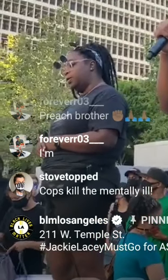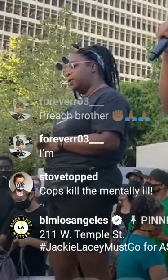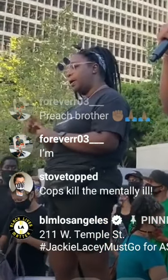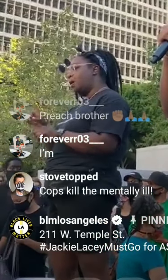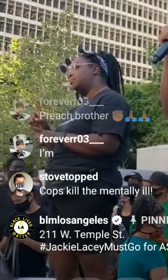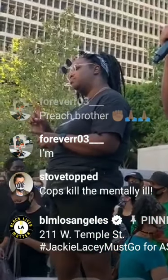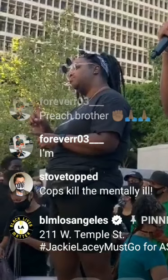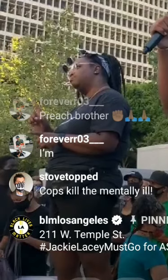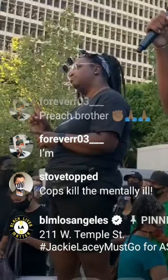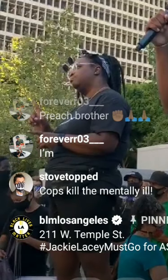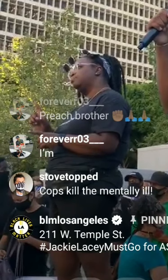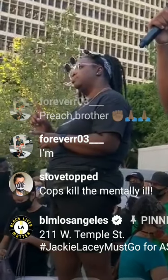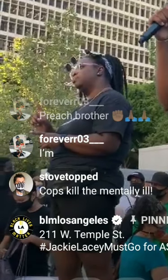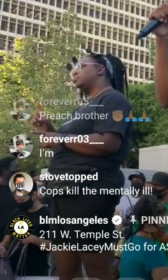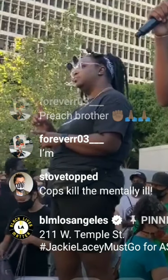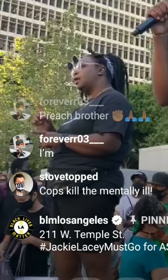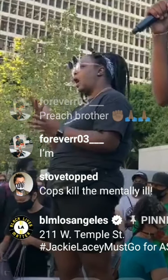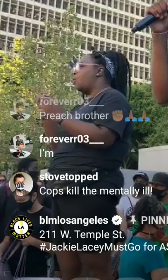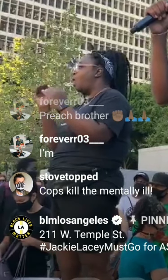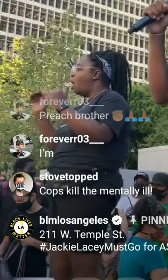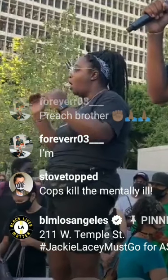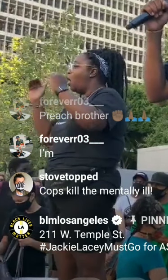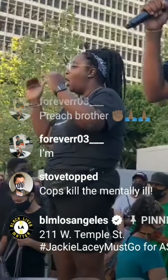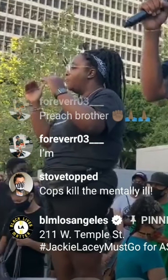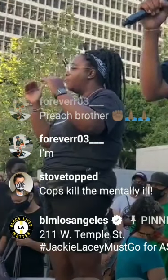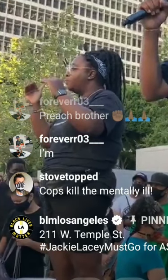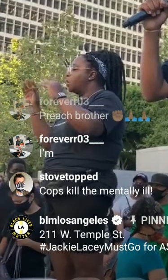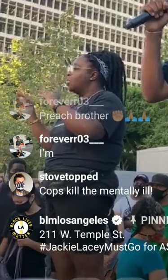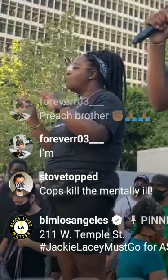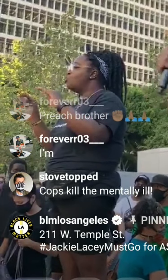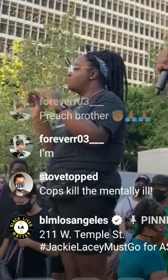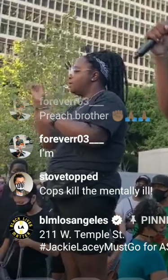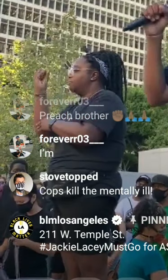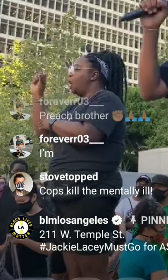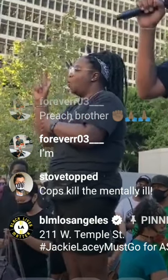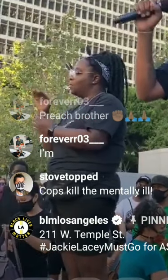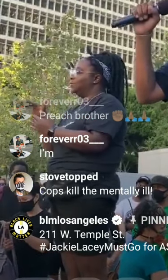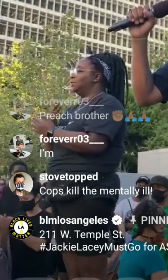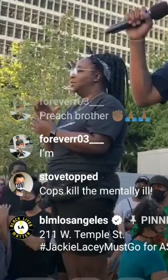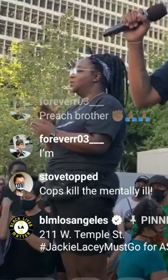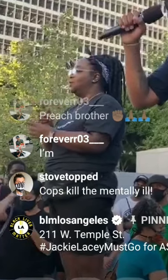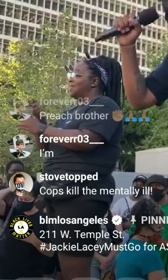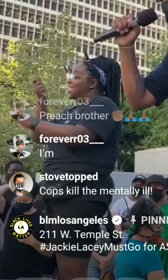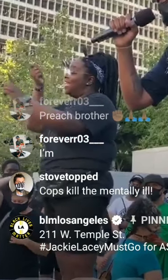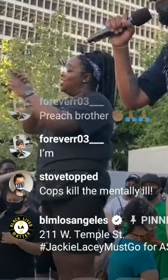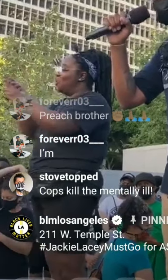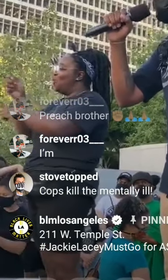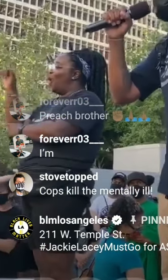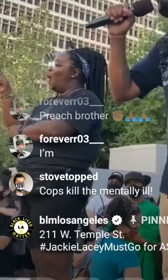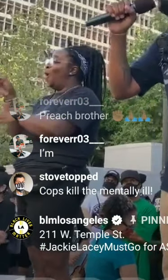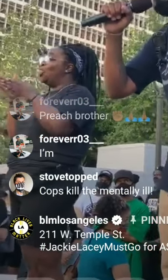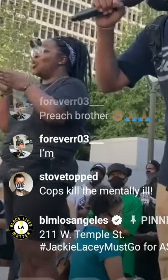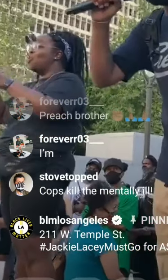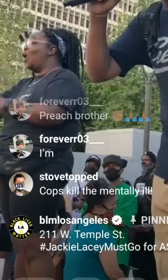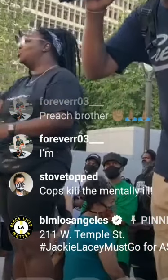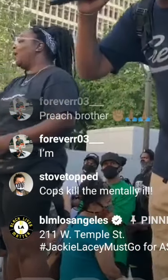it's like not to belong. And to be told that you don't belong again and again. In fact, that's what we get told every day. Right. And that's what